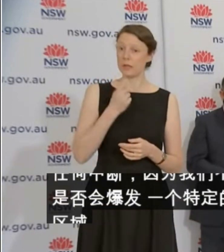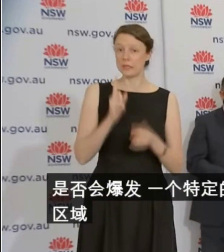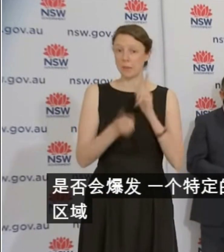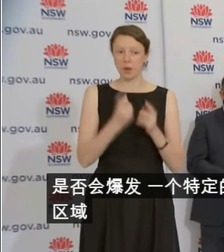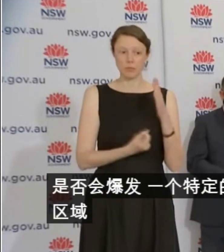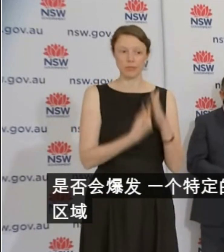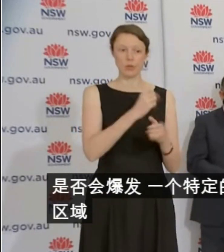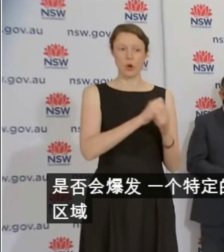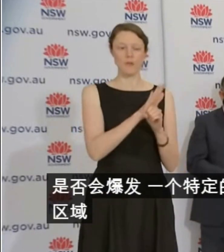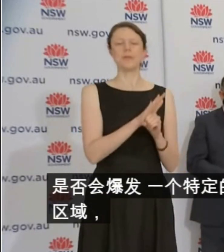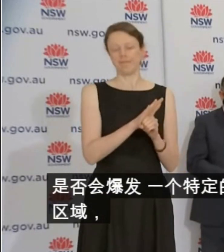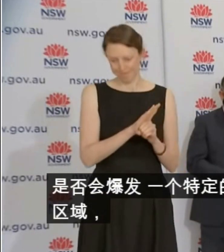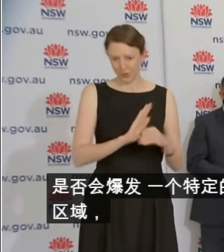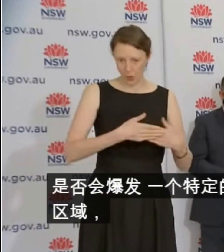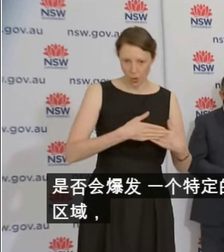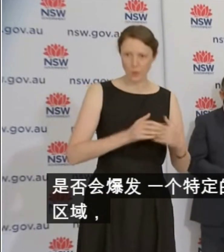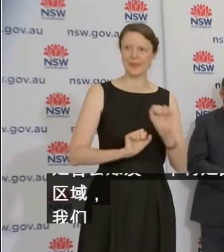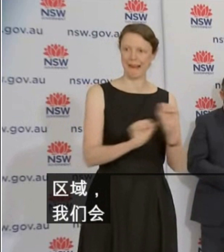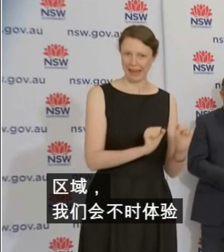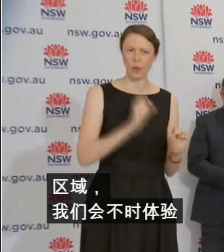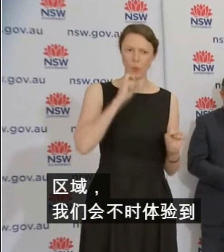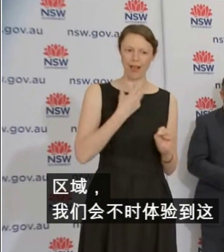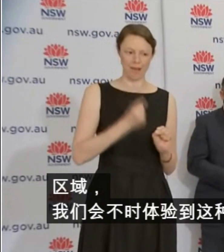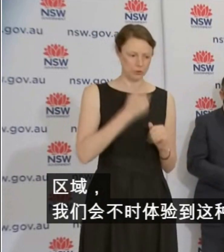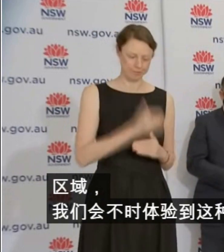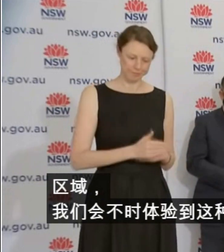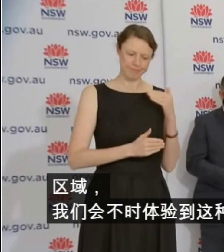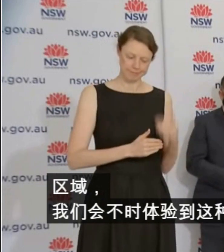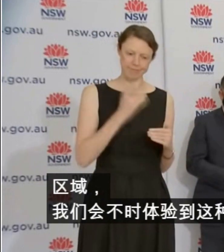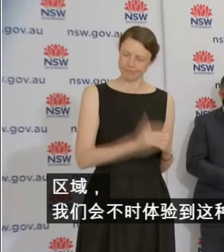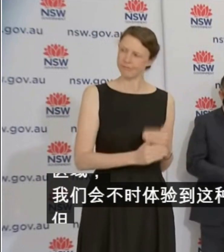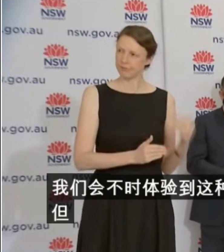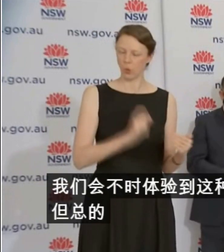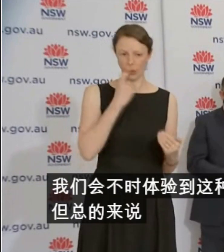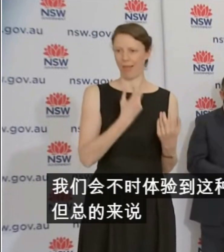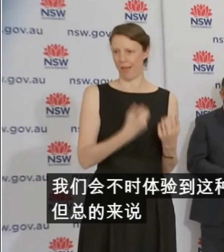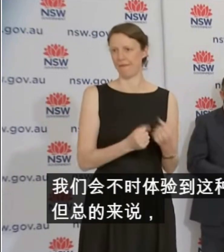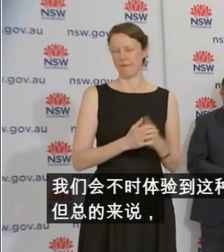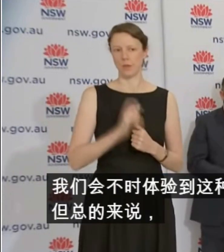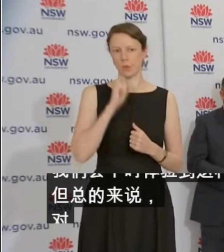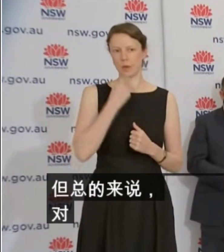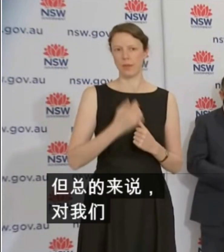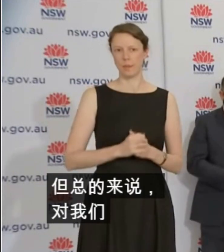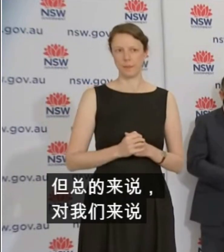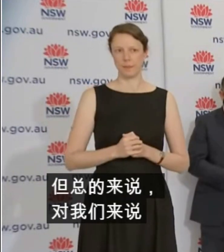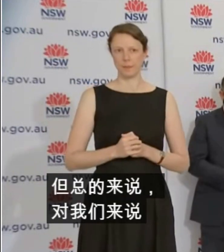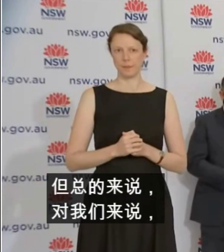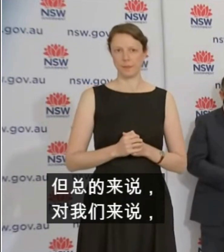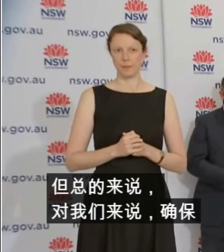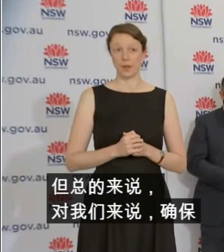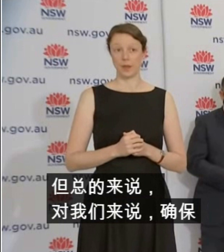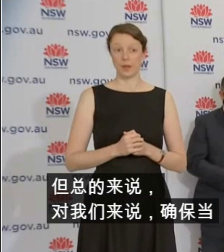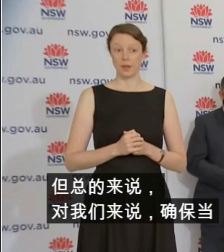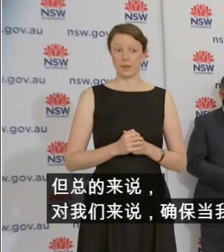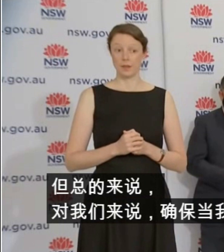particular area, and from time to time there will be. We're going to experience that, but in the main it's really important for us to make